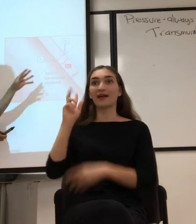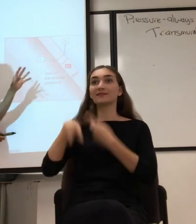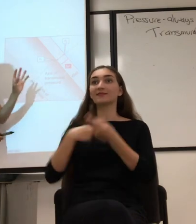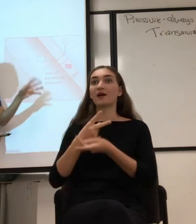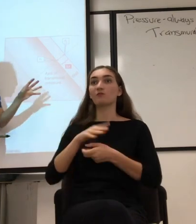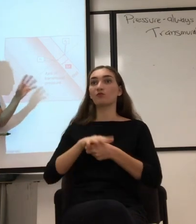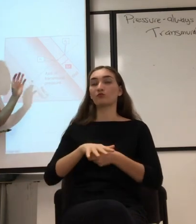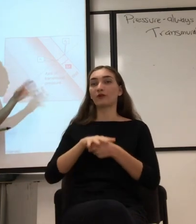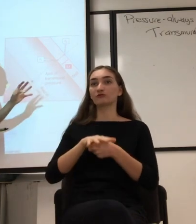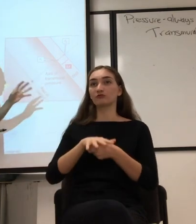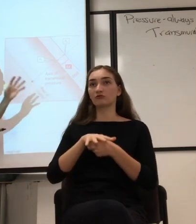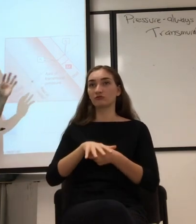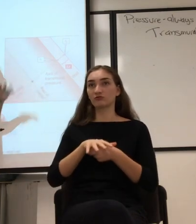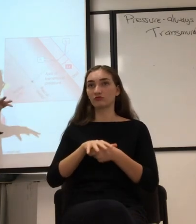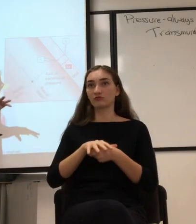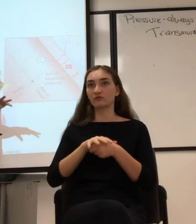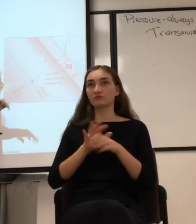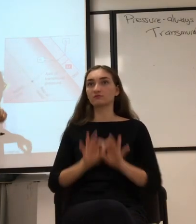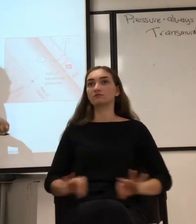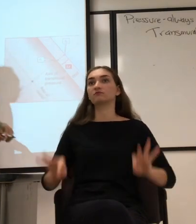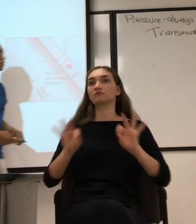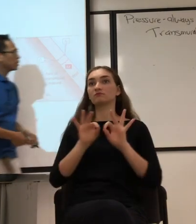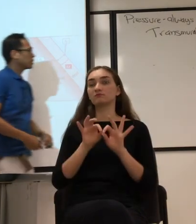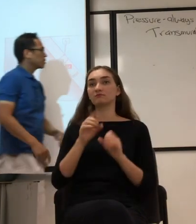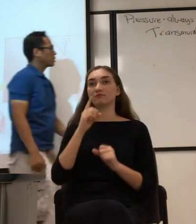because this is the one your body can detect.